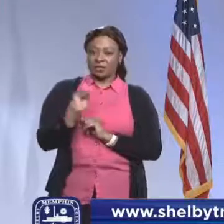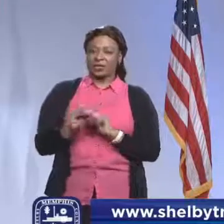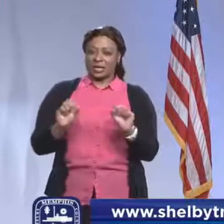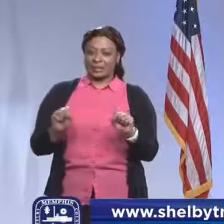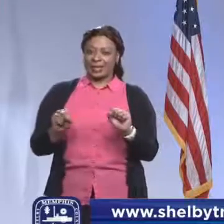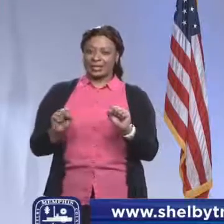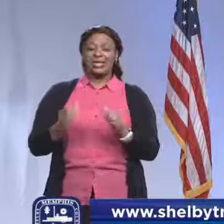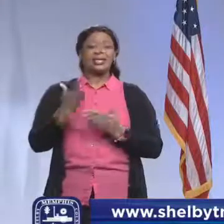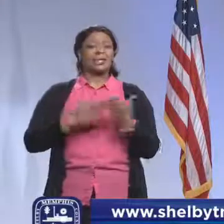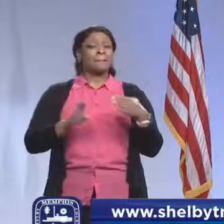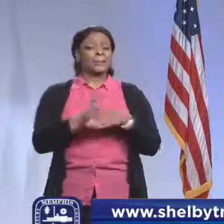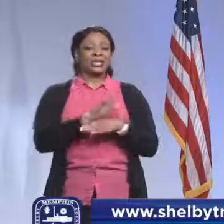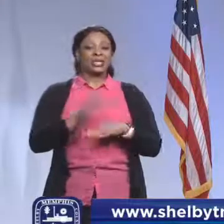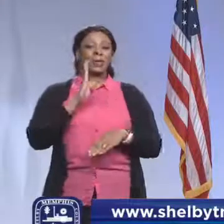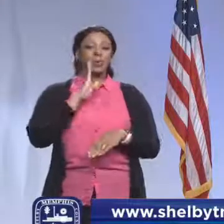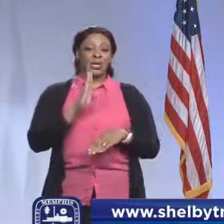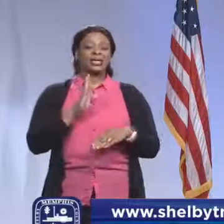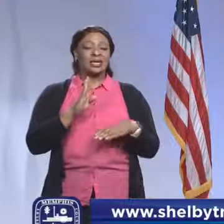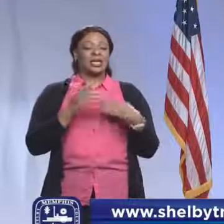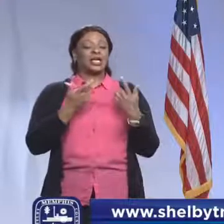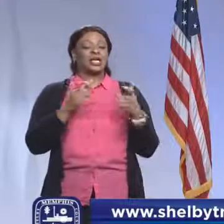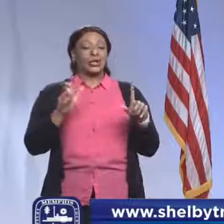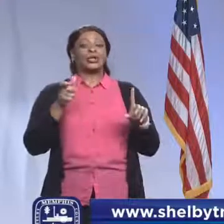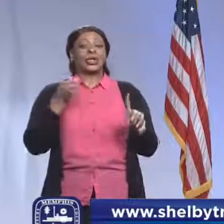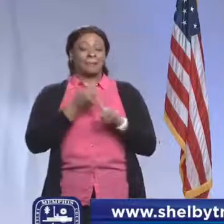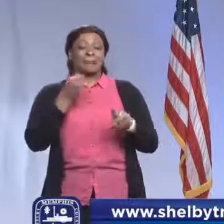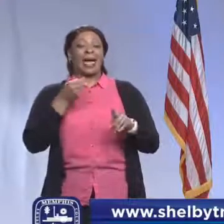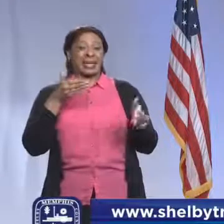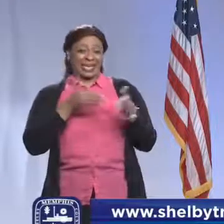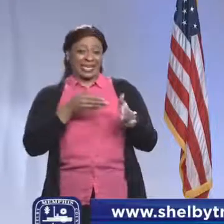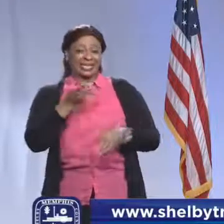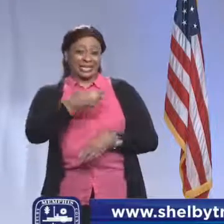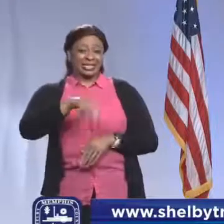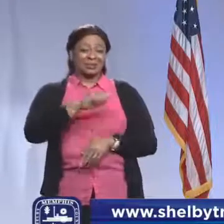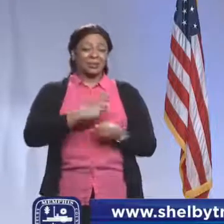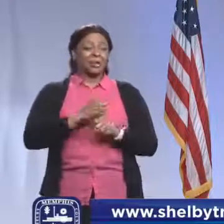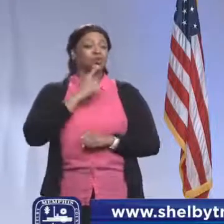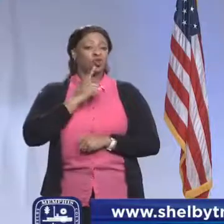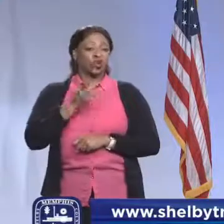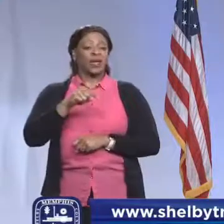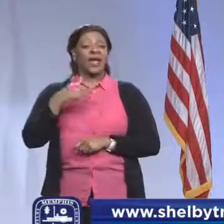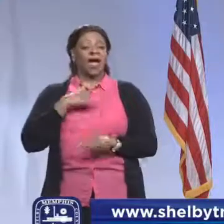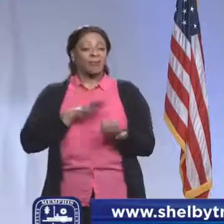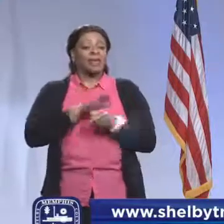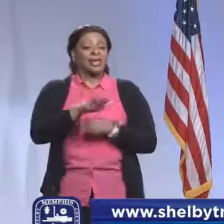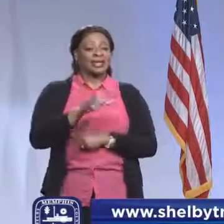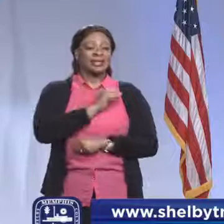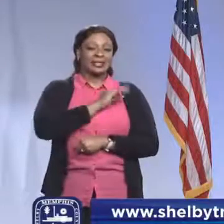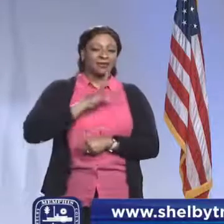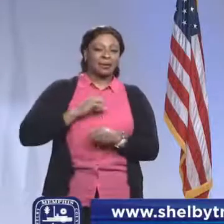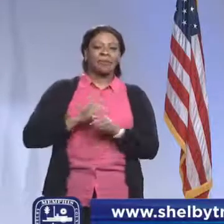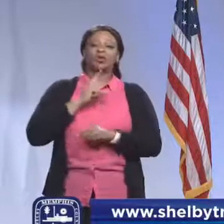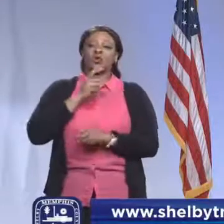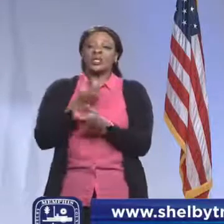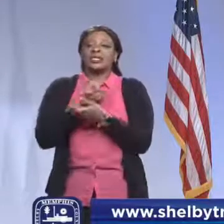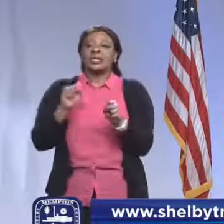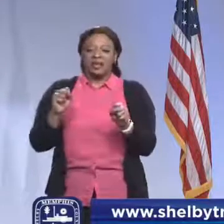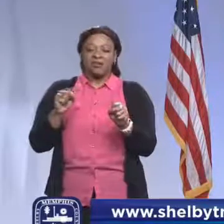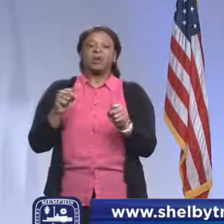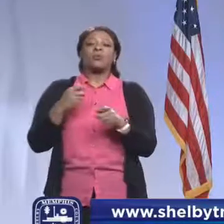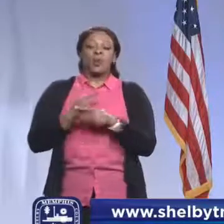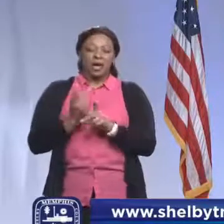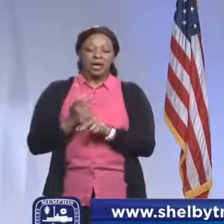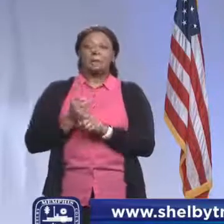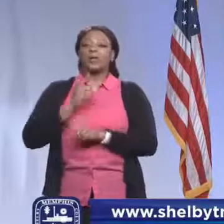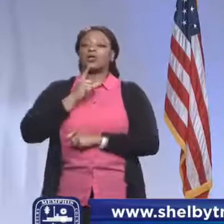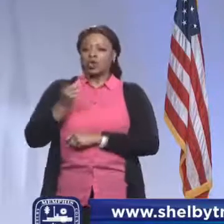some businesses, that's going to be a significant impact against them as far as making sure that they do have enough staff to ensure a safe product, and also